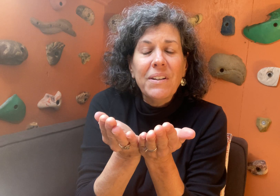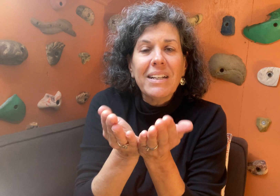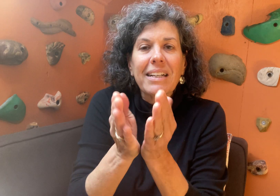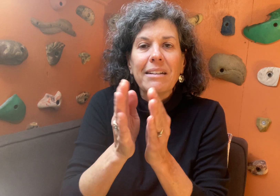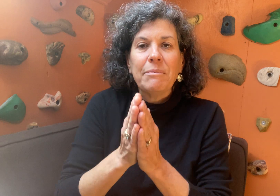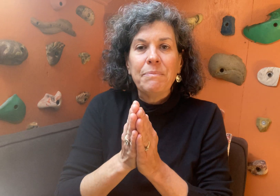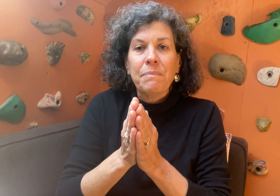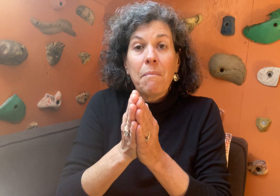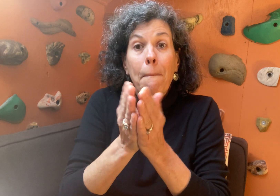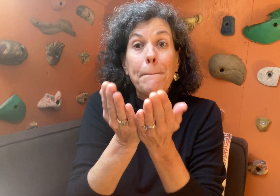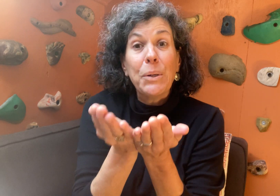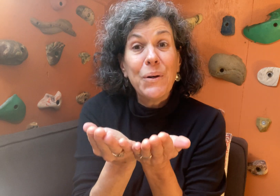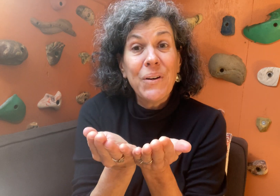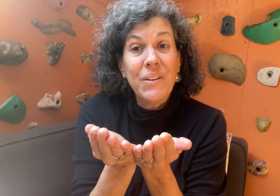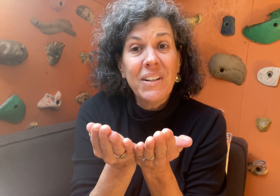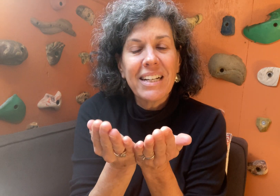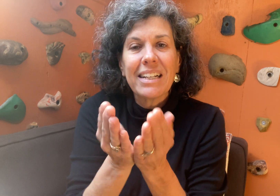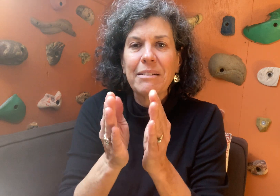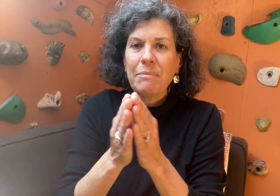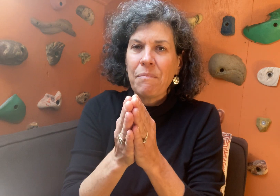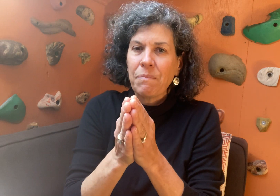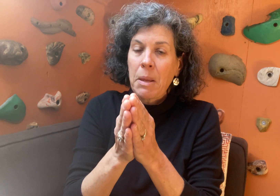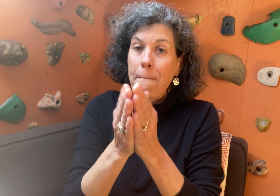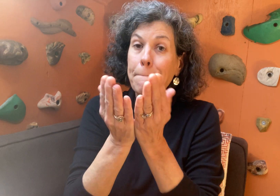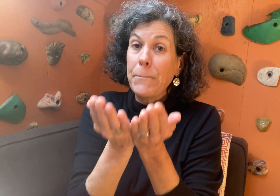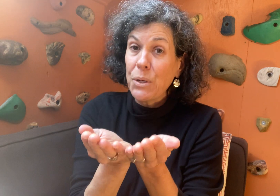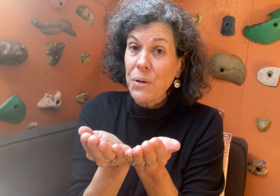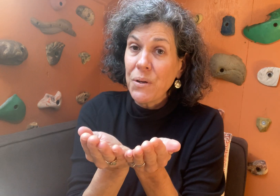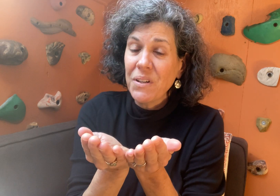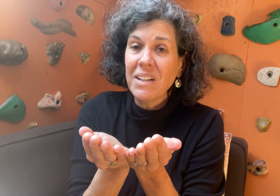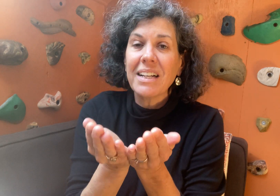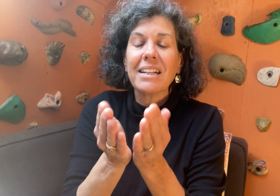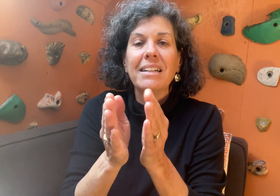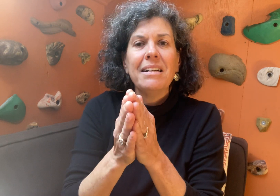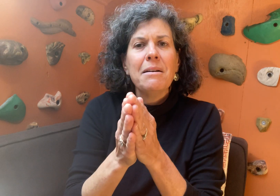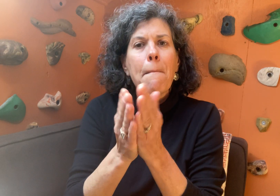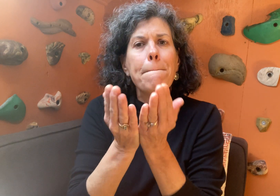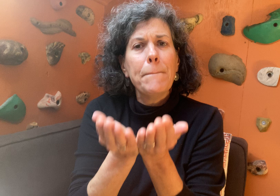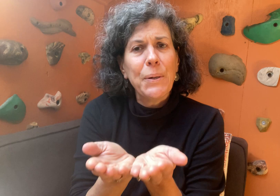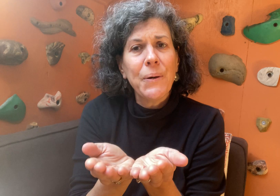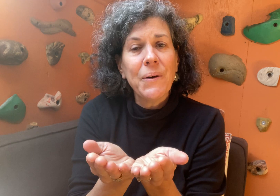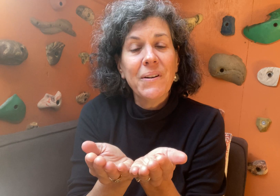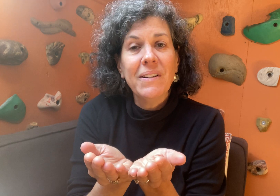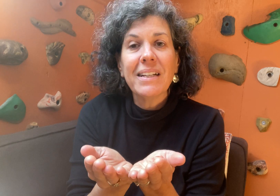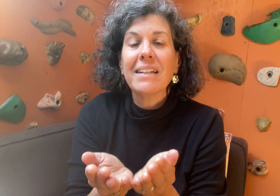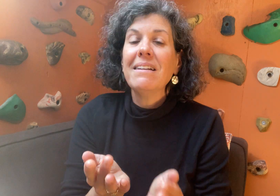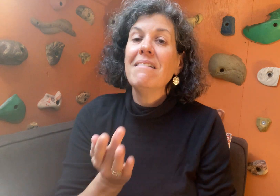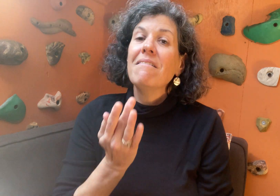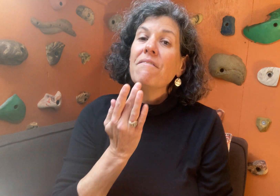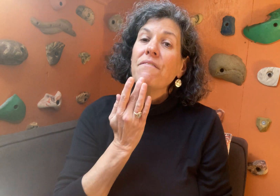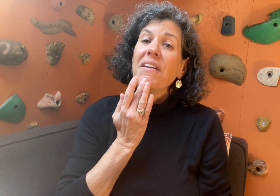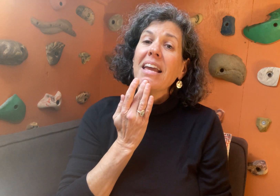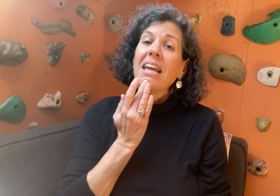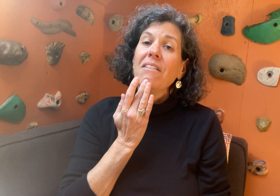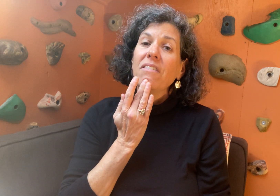book, book, book, book,